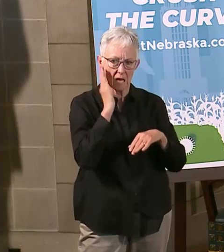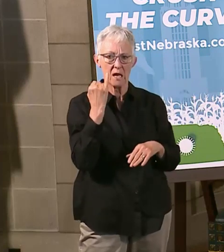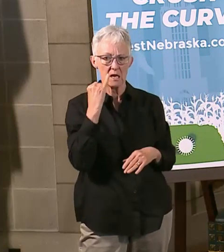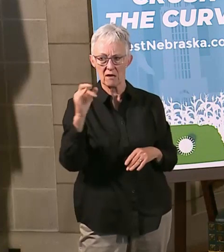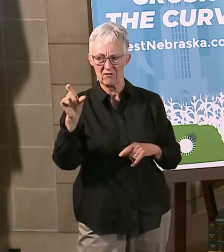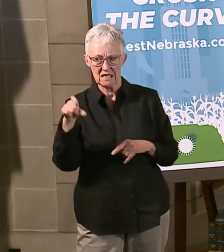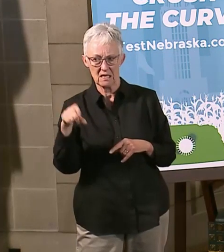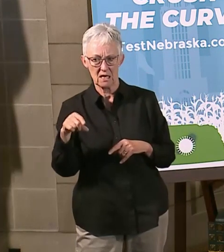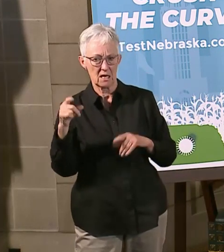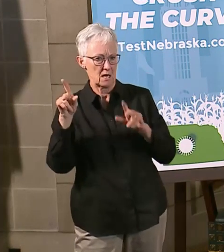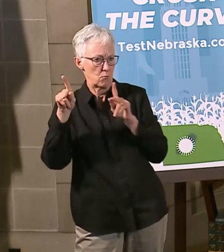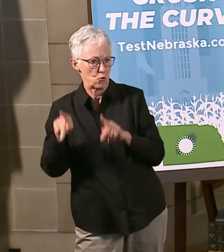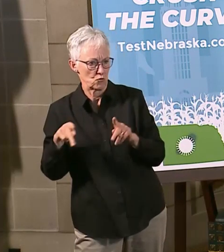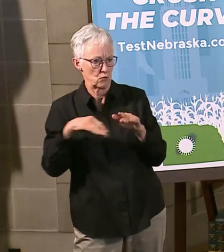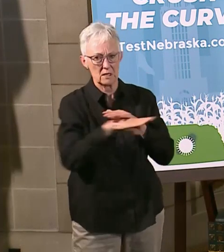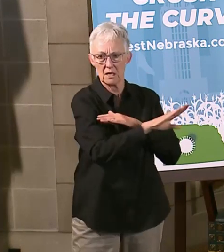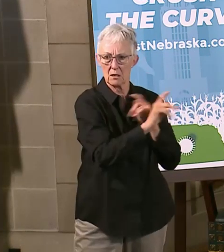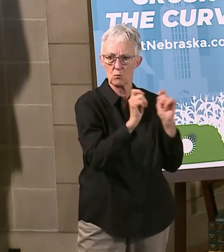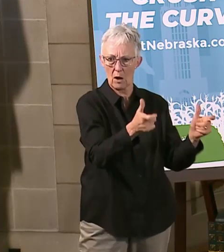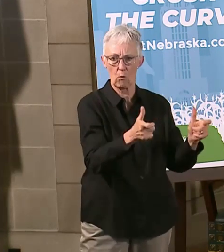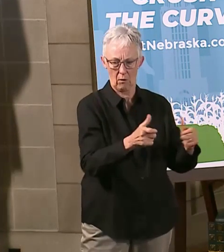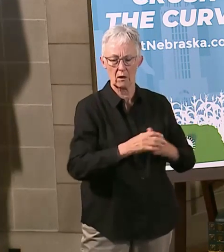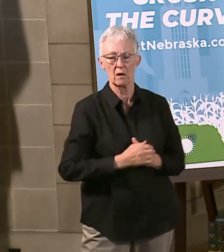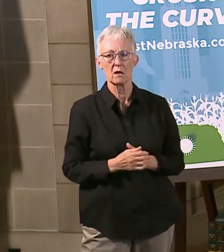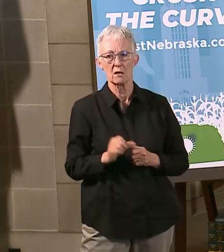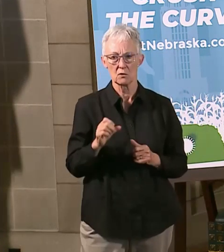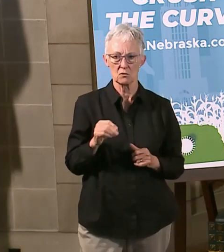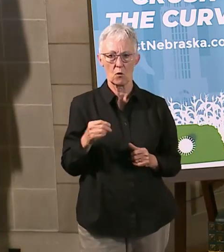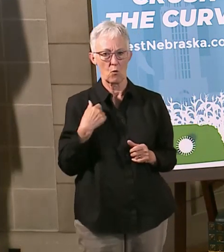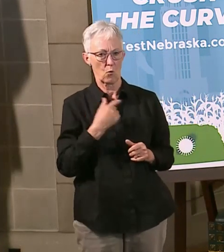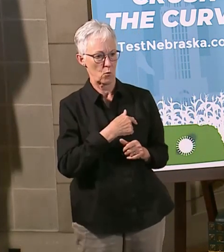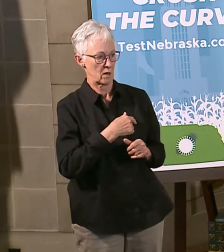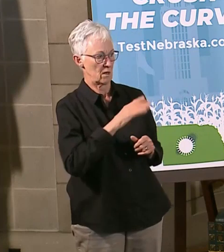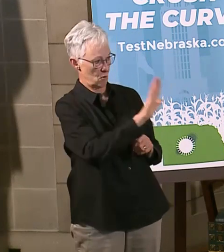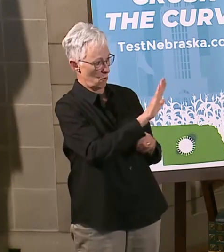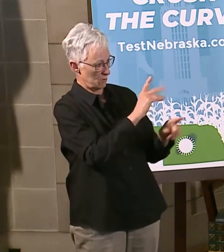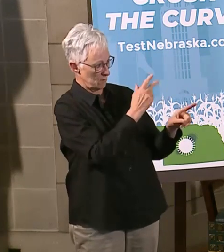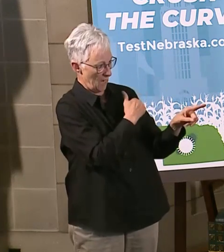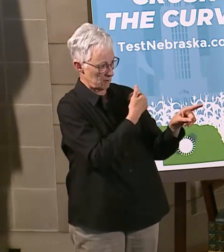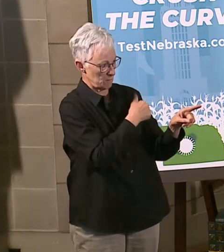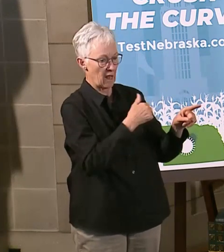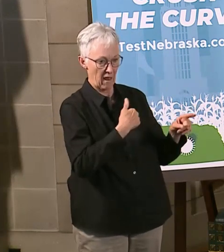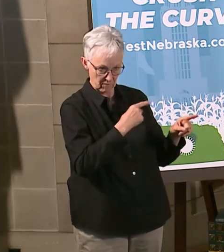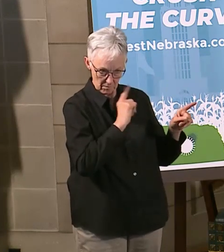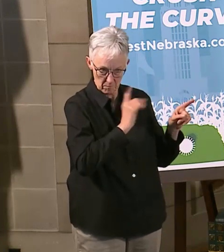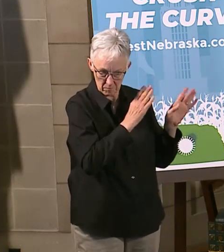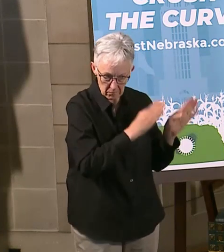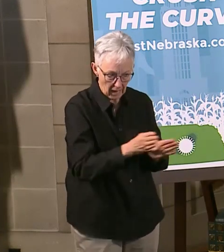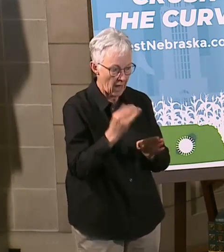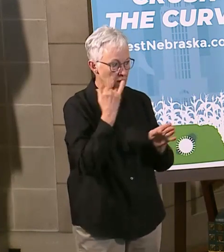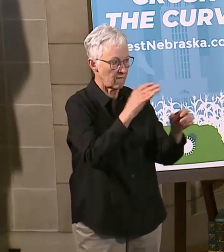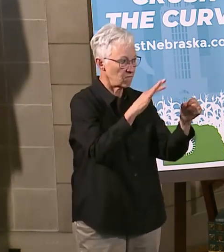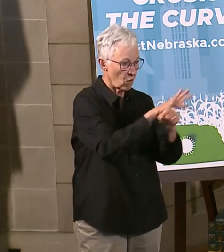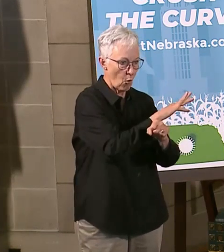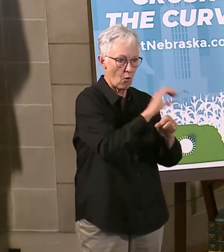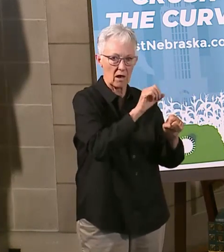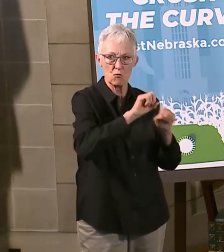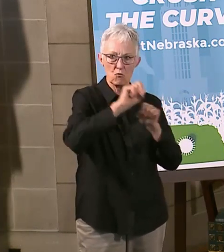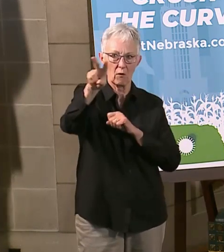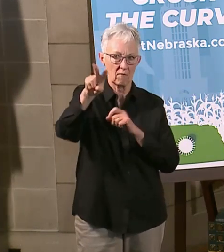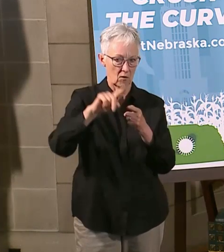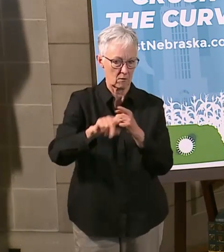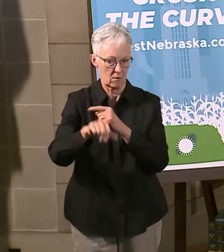certainly will do testing where we need it. We deployed to be able to do that. And we worked those teams around the state. With regard to